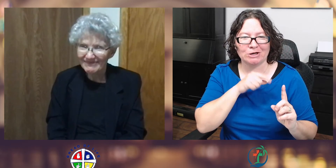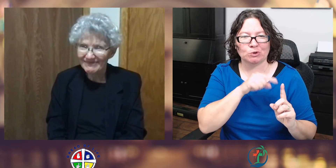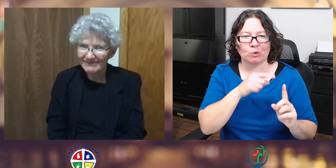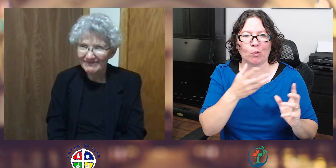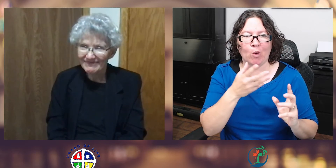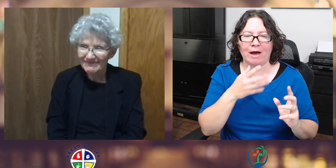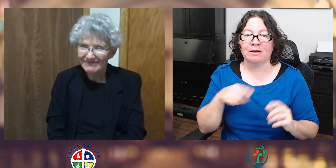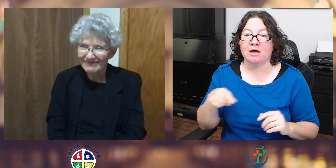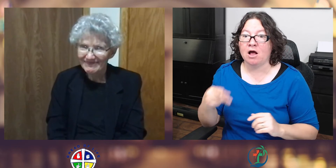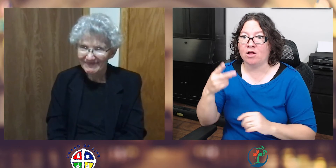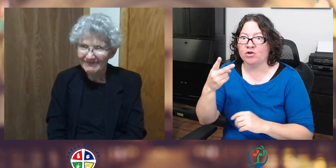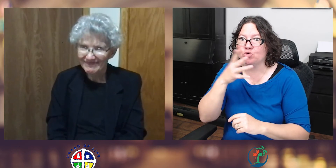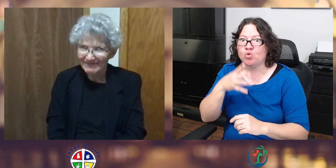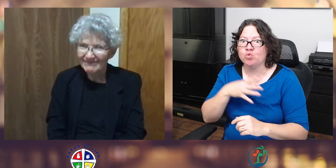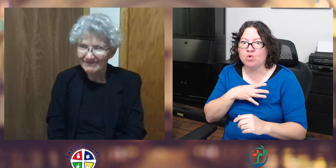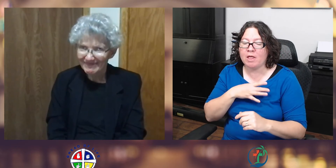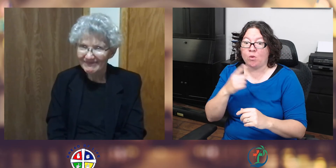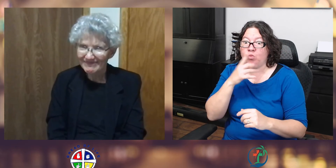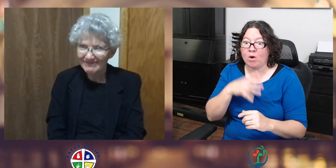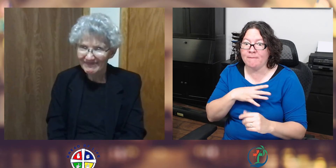He's not wrong.